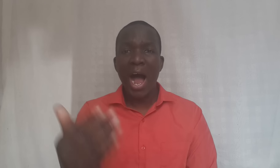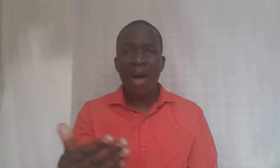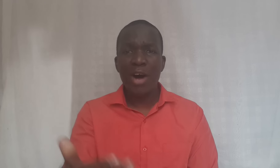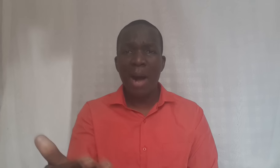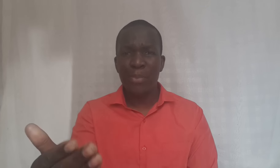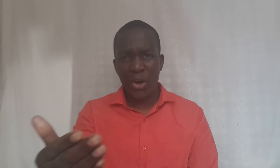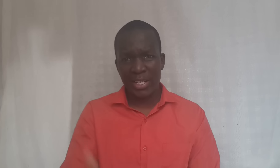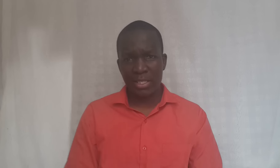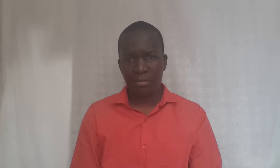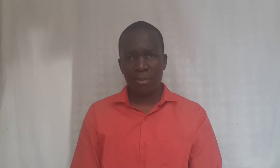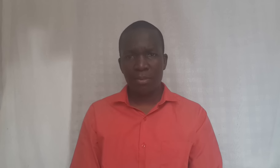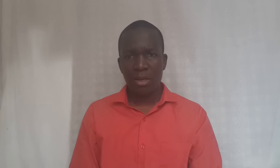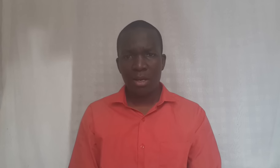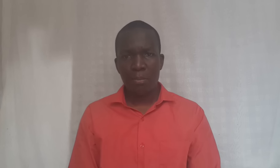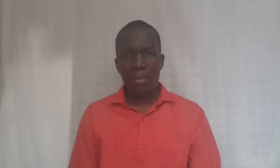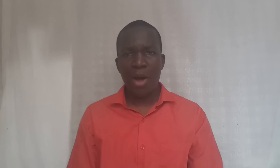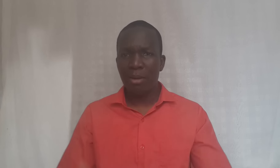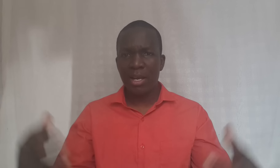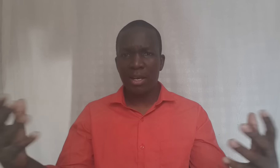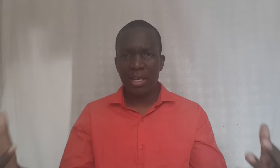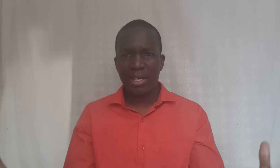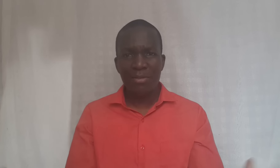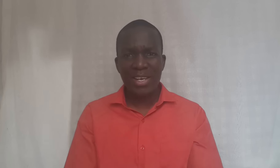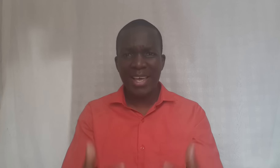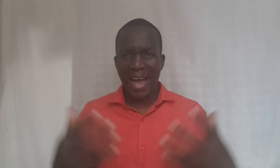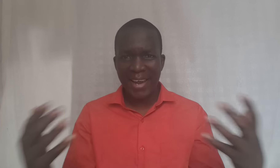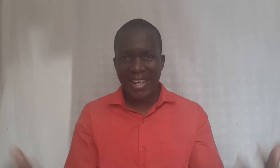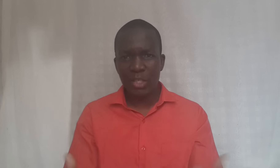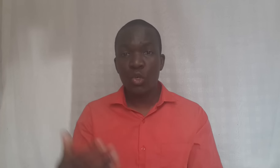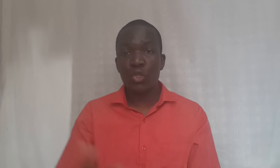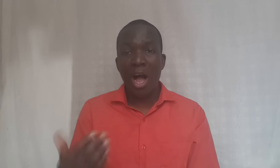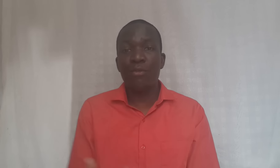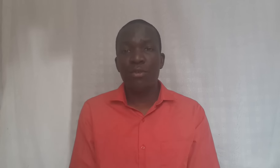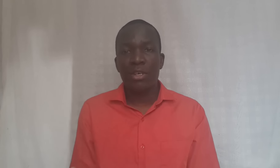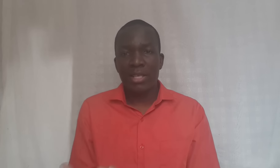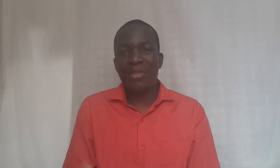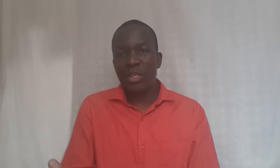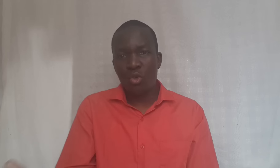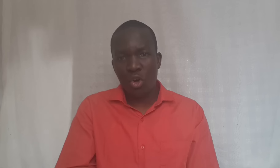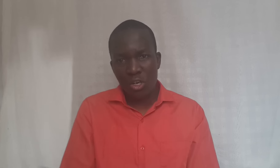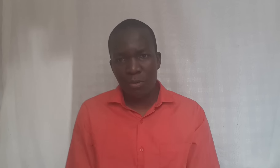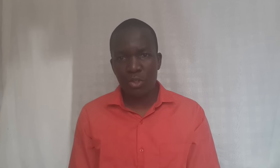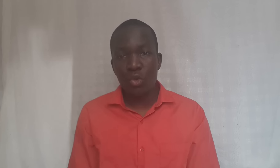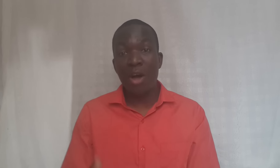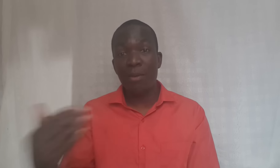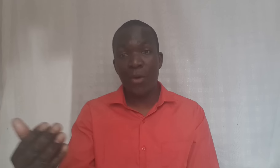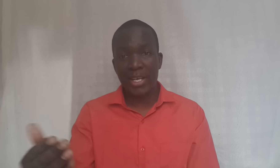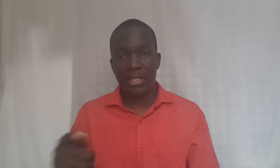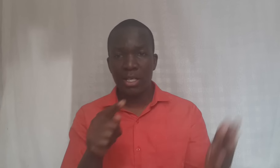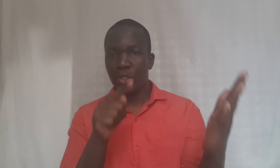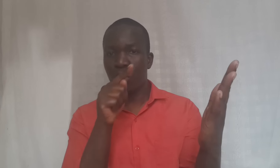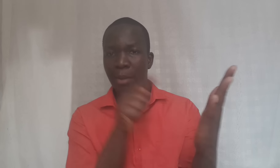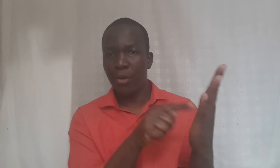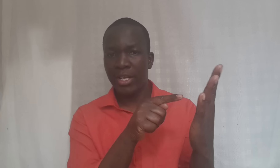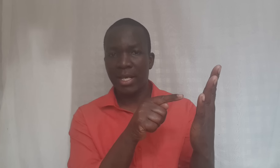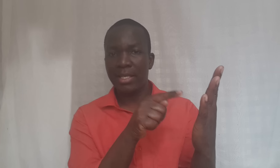have a point, people are giving their ideas. You also have something to contribute. So you have a point. So a point like this,